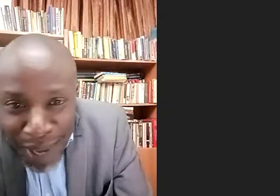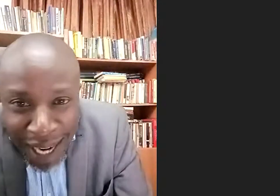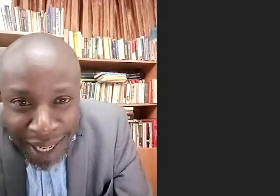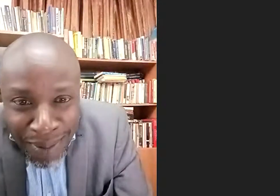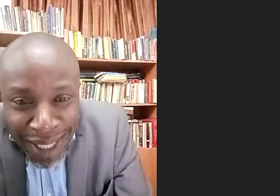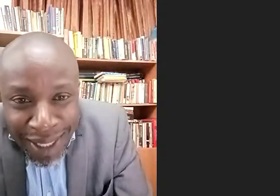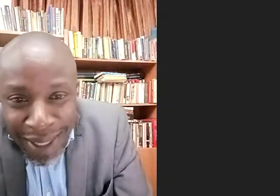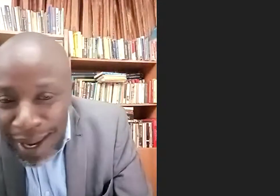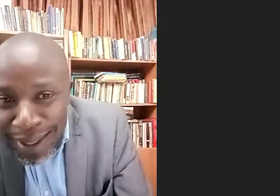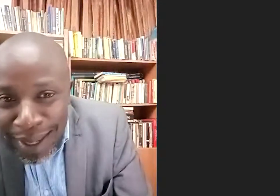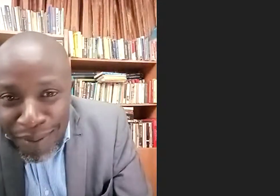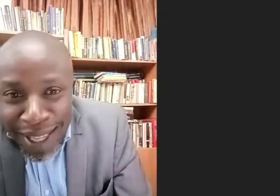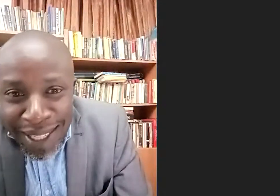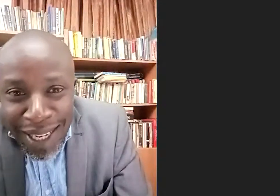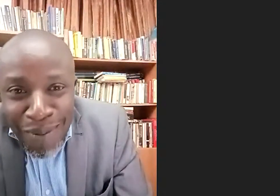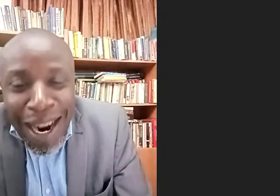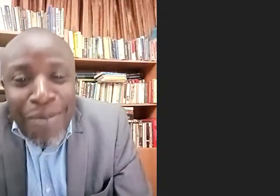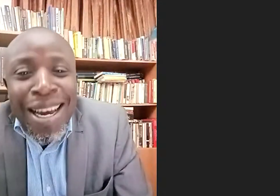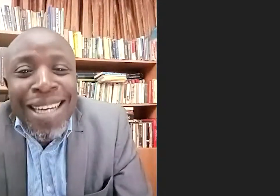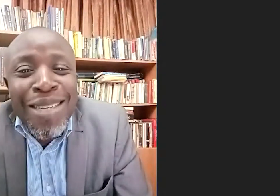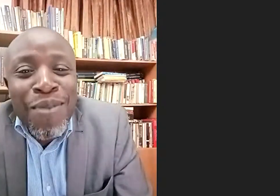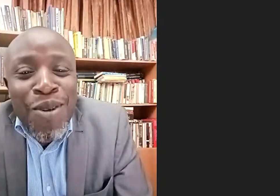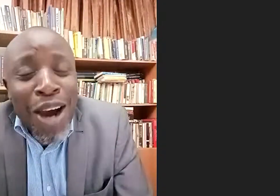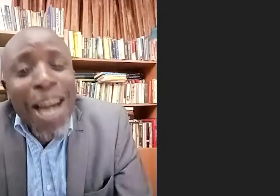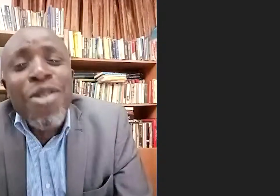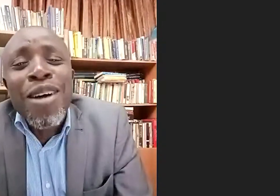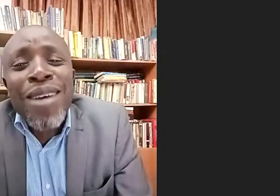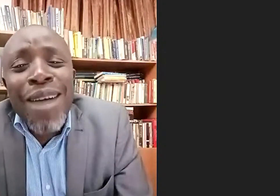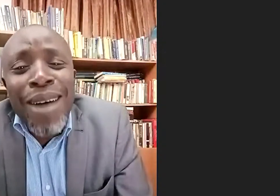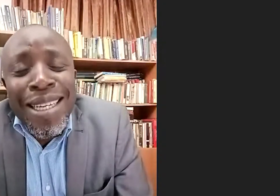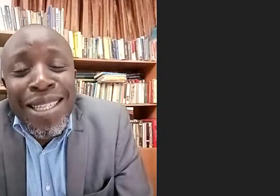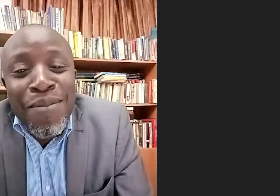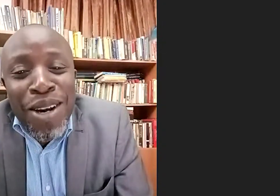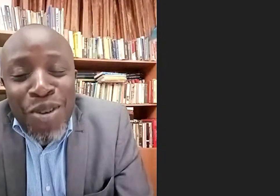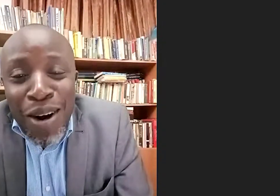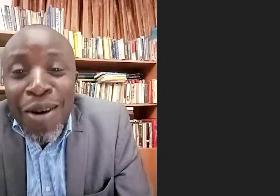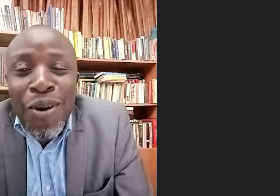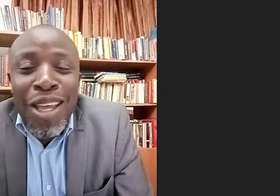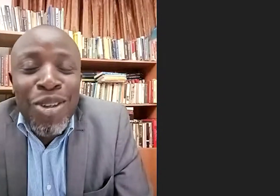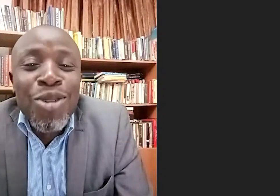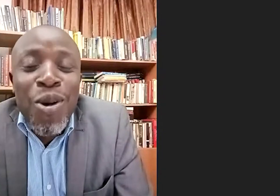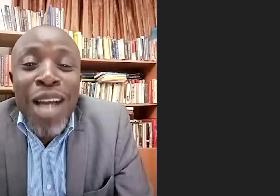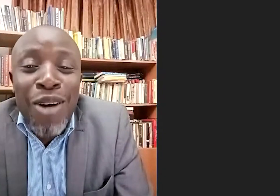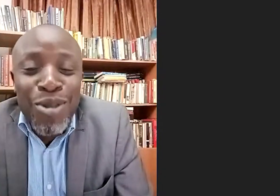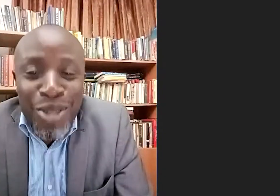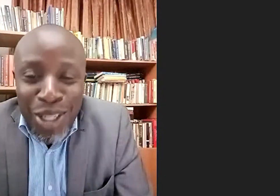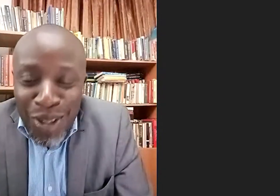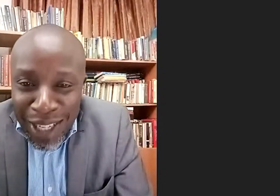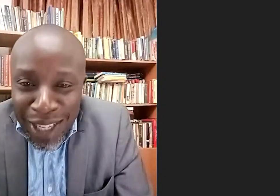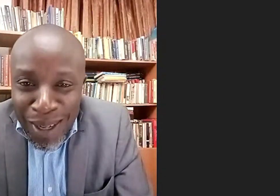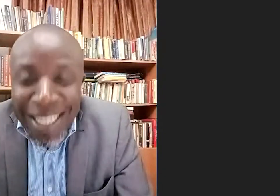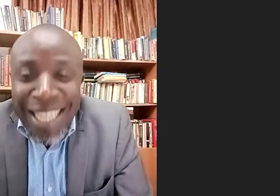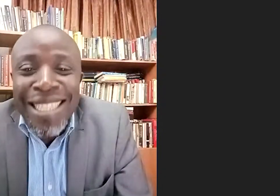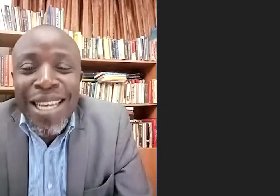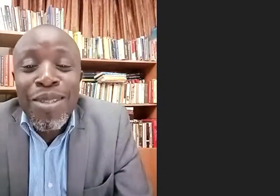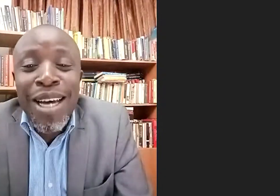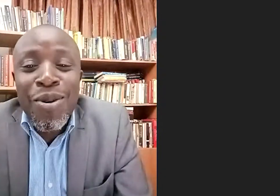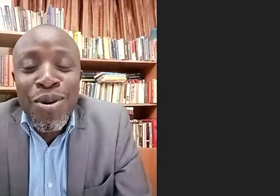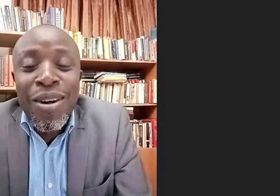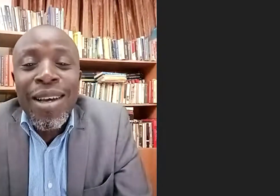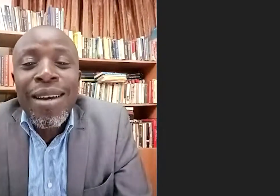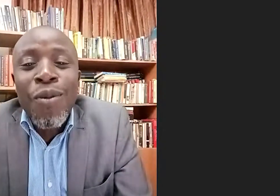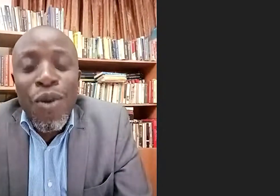of not treating their customers well. How do you make your M-Pesa kiosk to shine? All right. So we are going